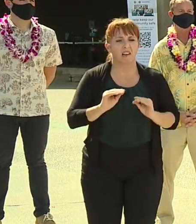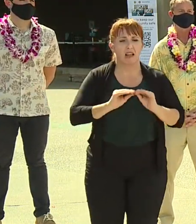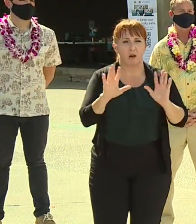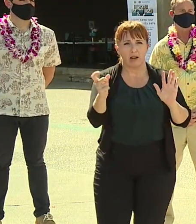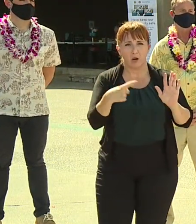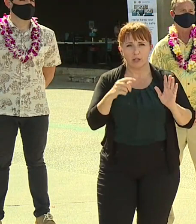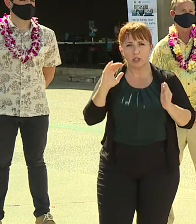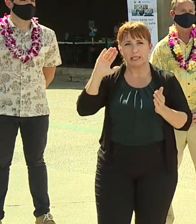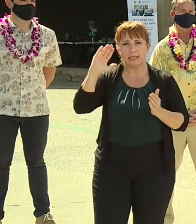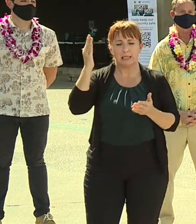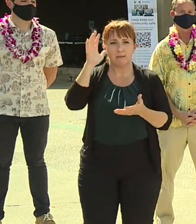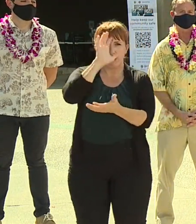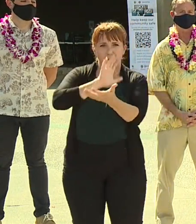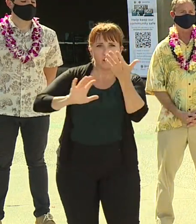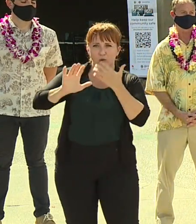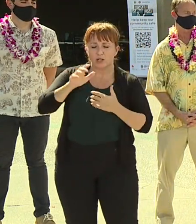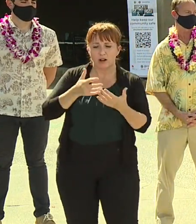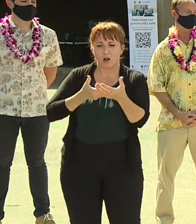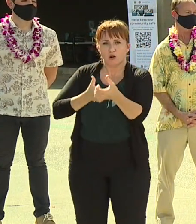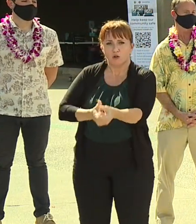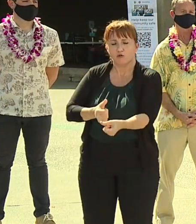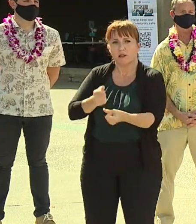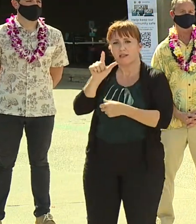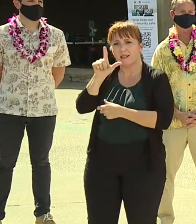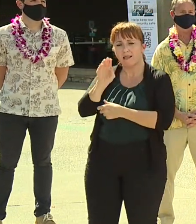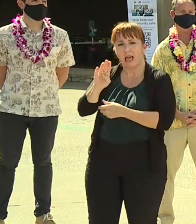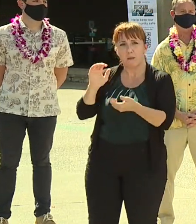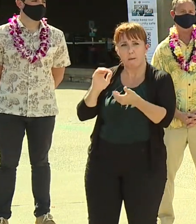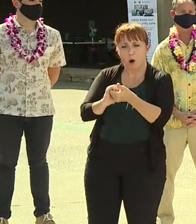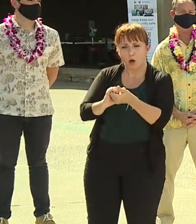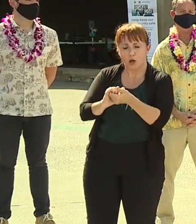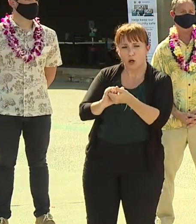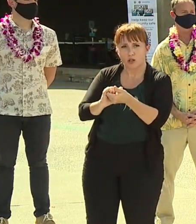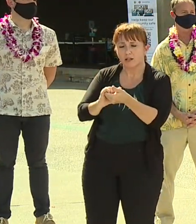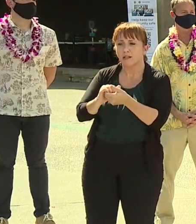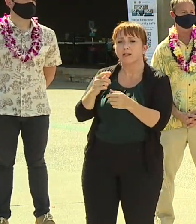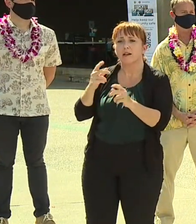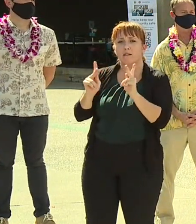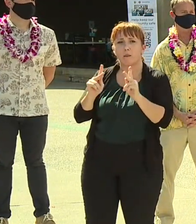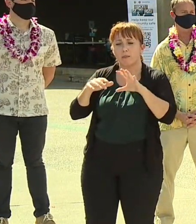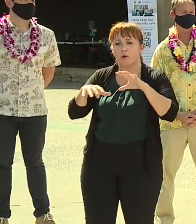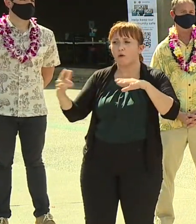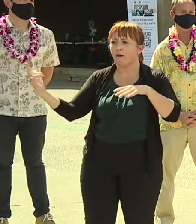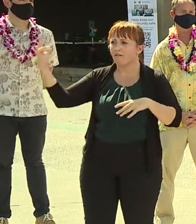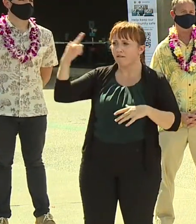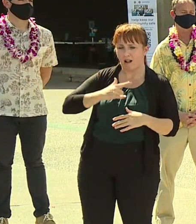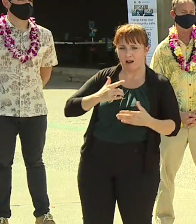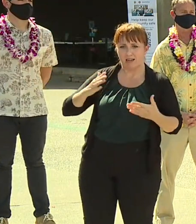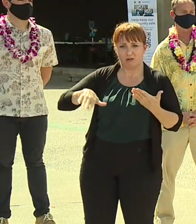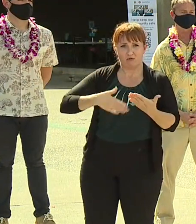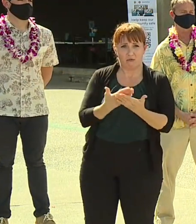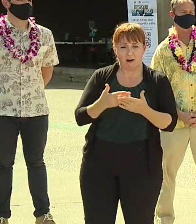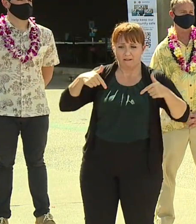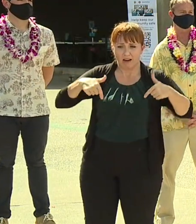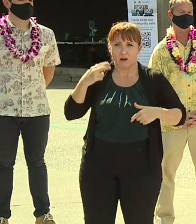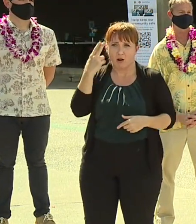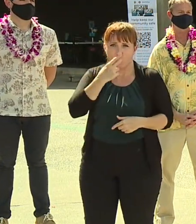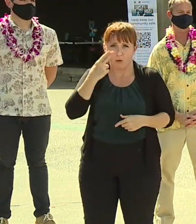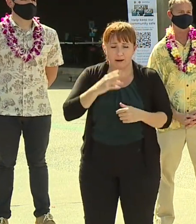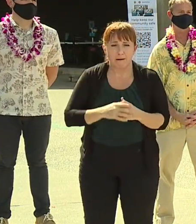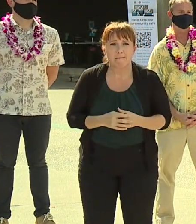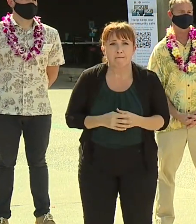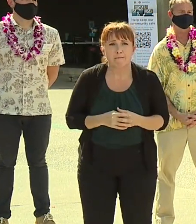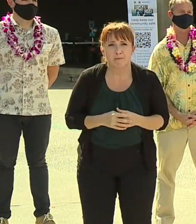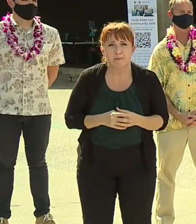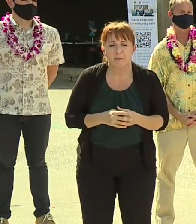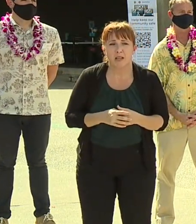some confusion about trusted partners for those coming in from Trans-Pacific. You know, we continue to work to expand the